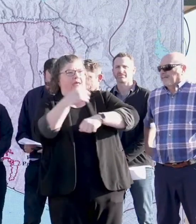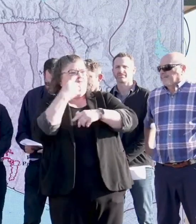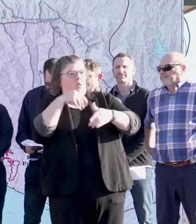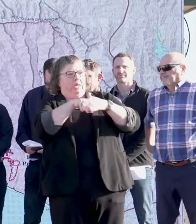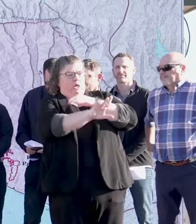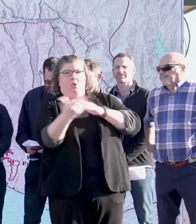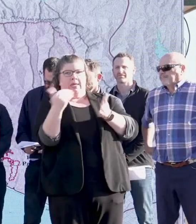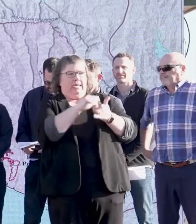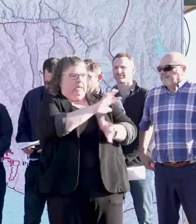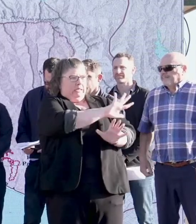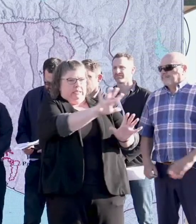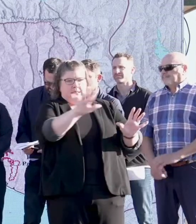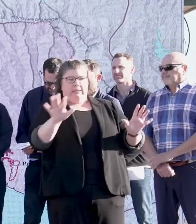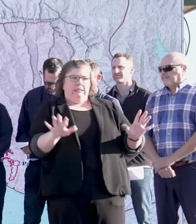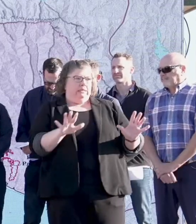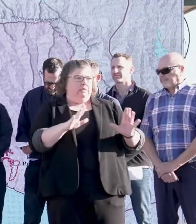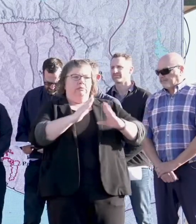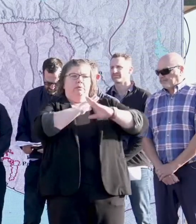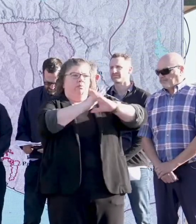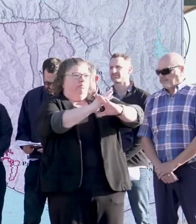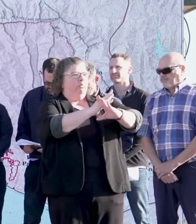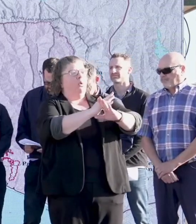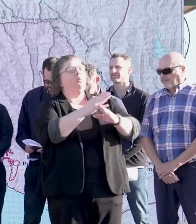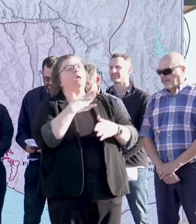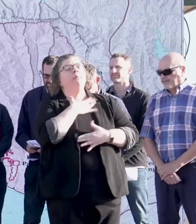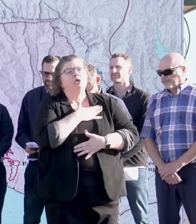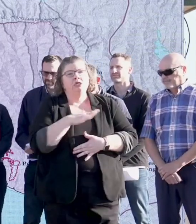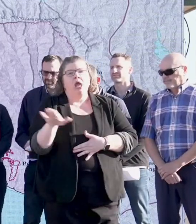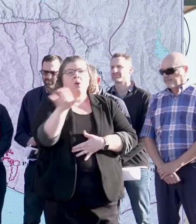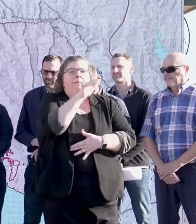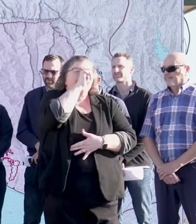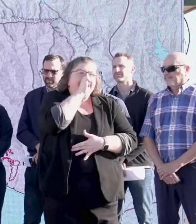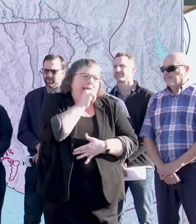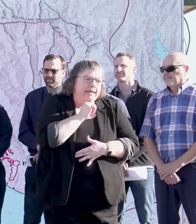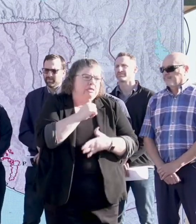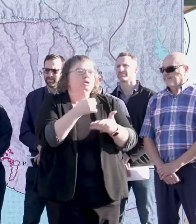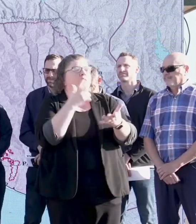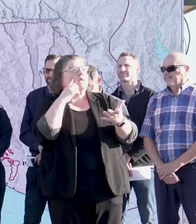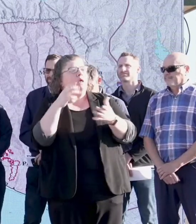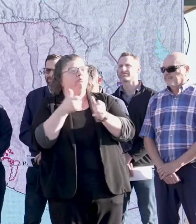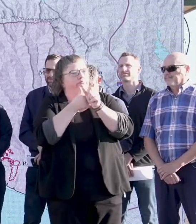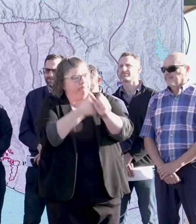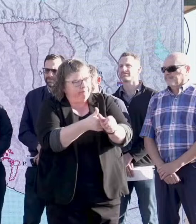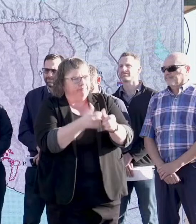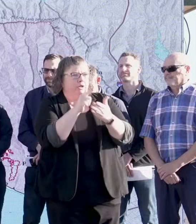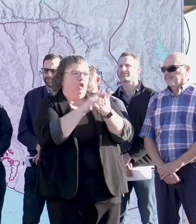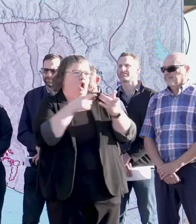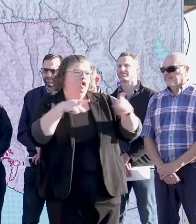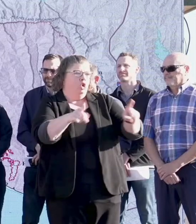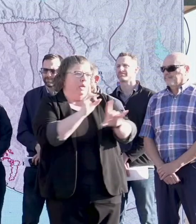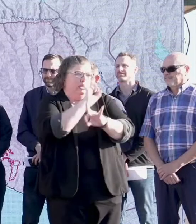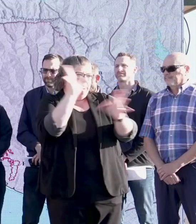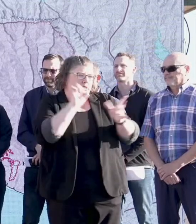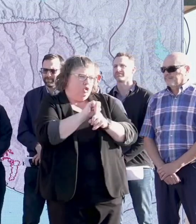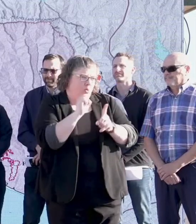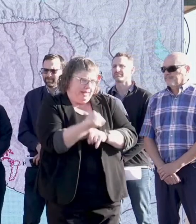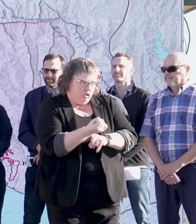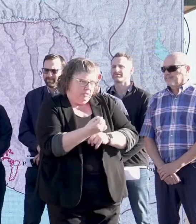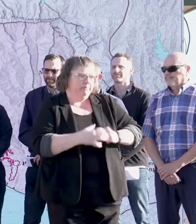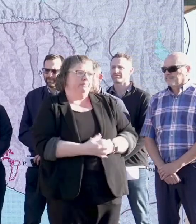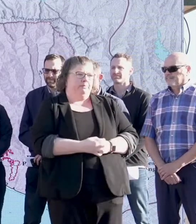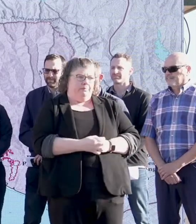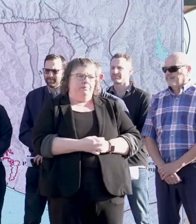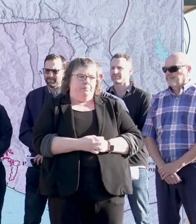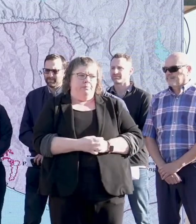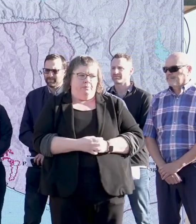these areas. We sincerely appreciate your patience and cooperation during this difficult situation. Thank you.